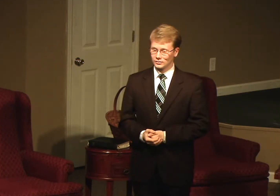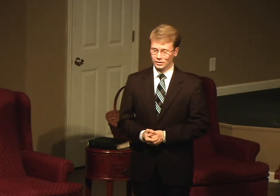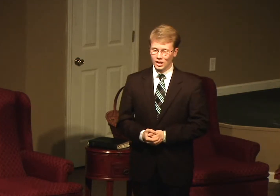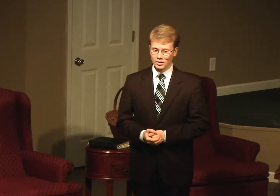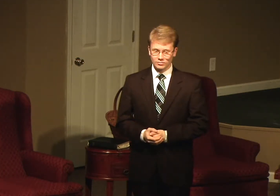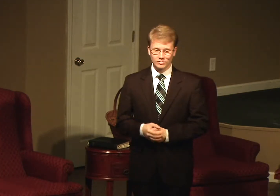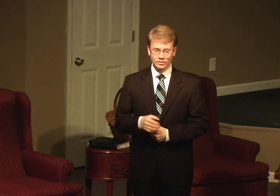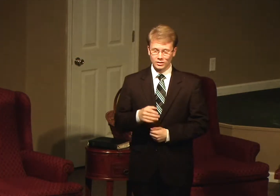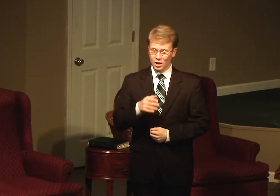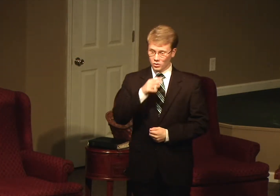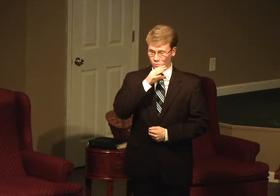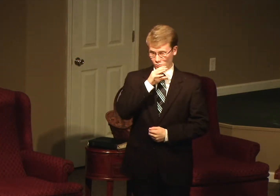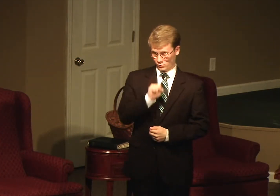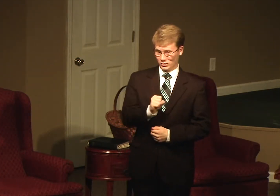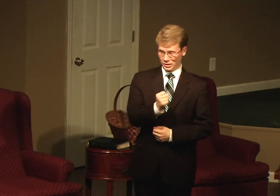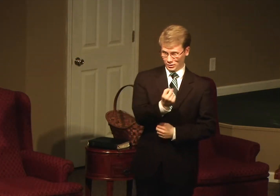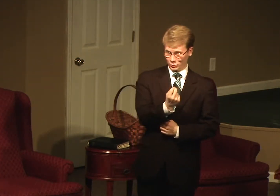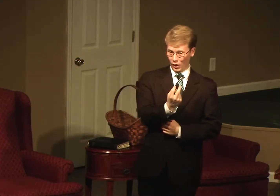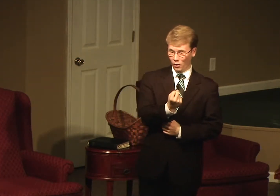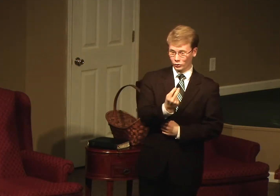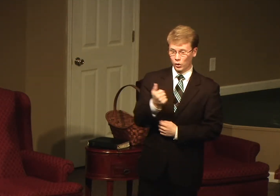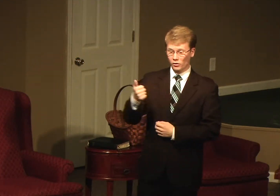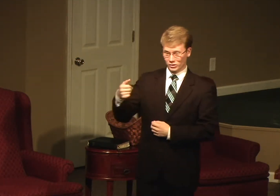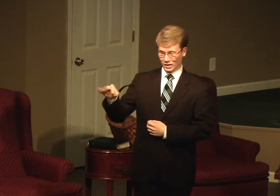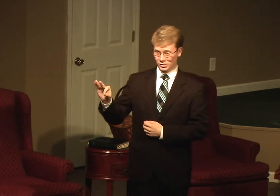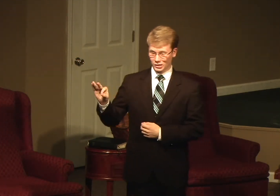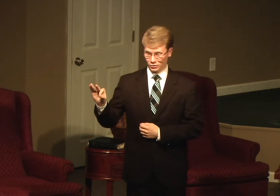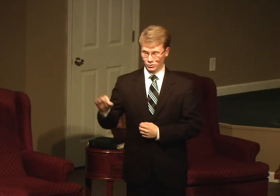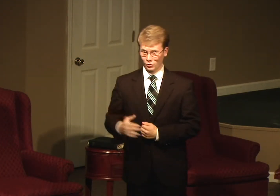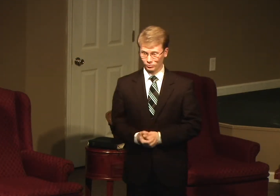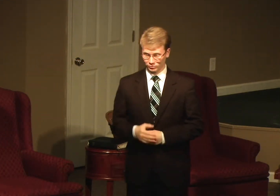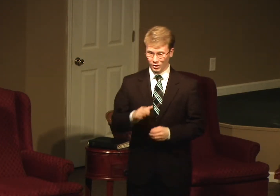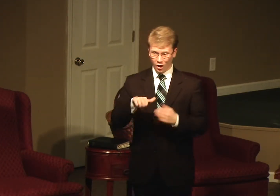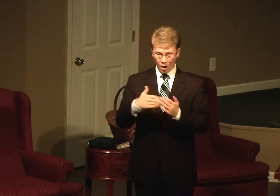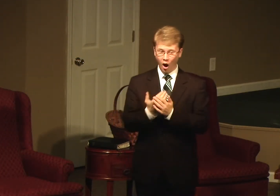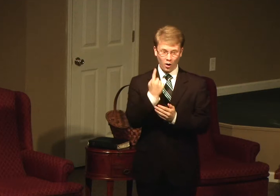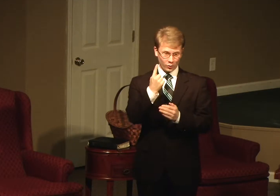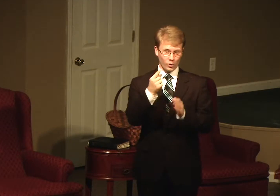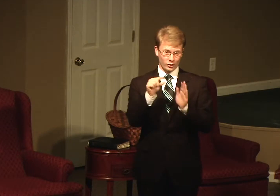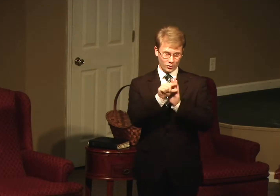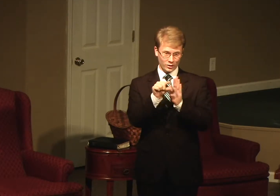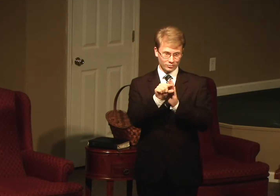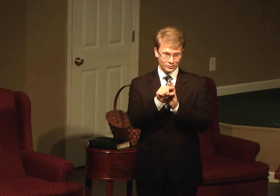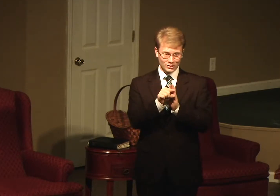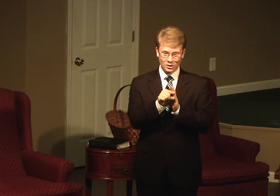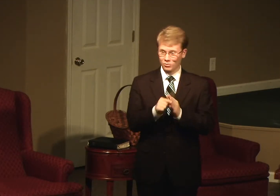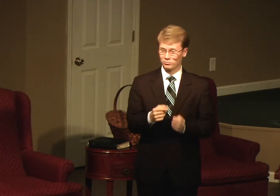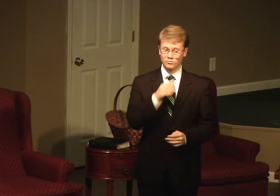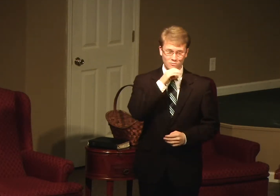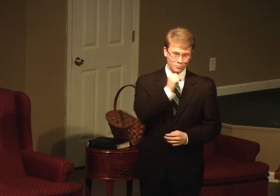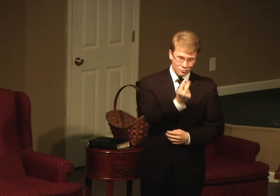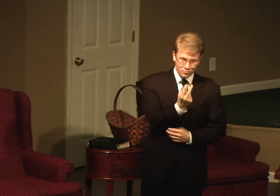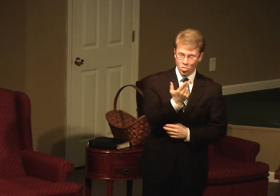from grade 9 through grade 12, all the different, 12 to 19, I'm sorry, all in one